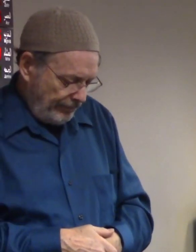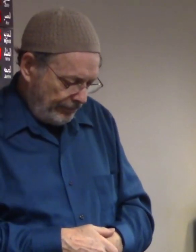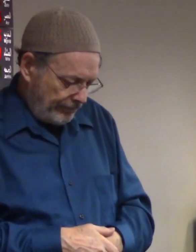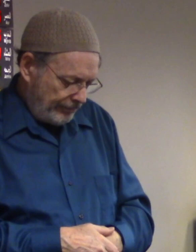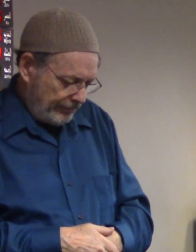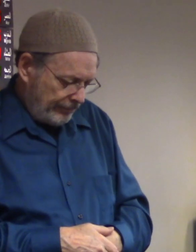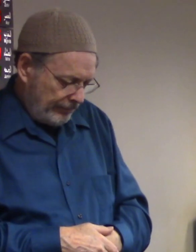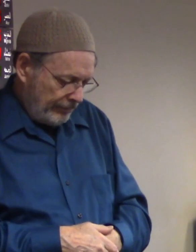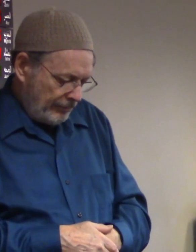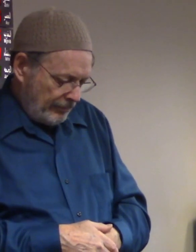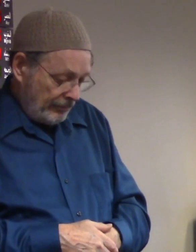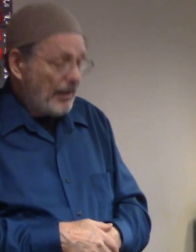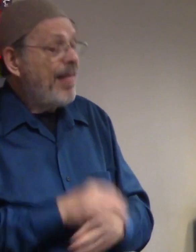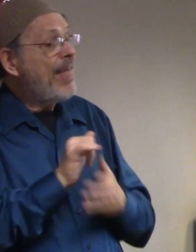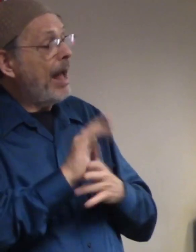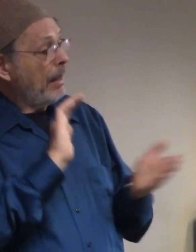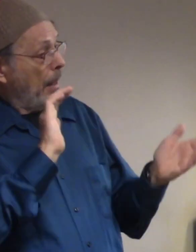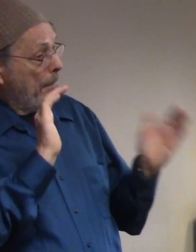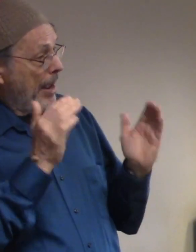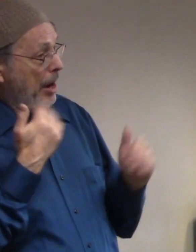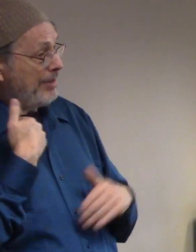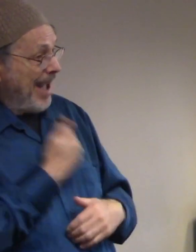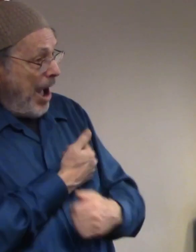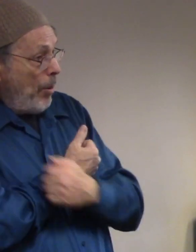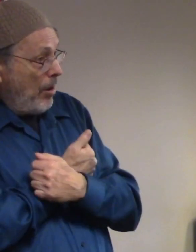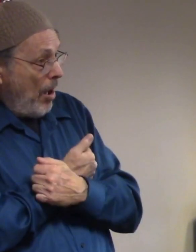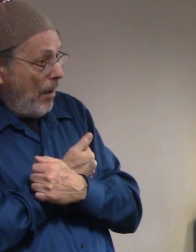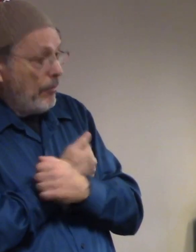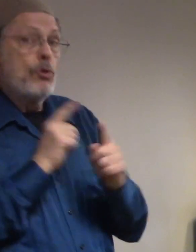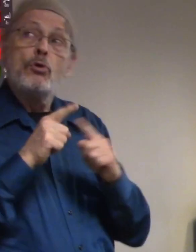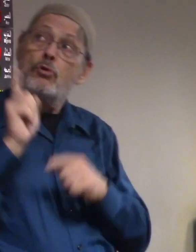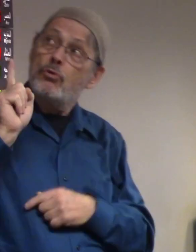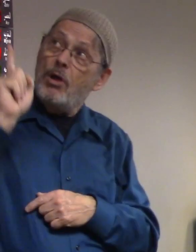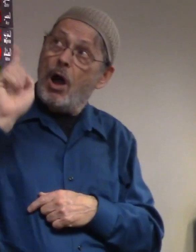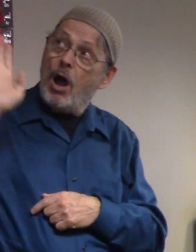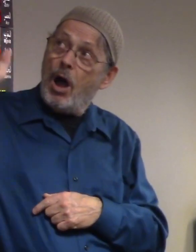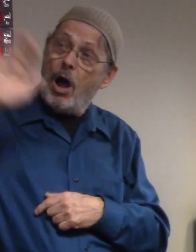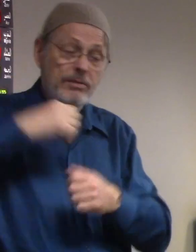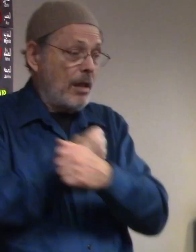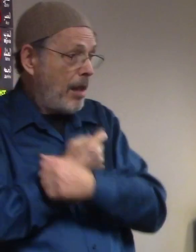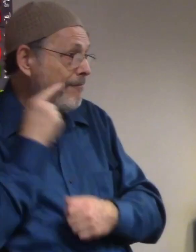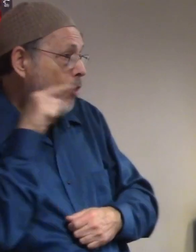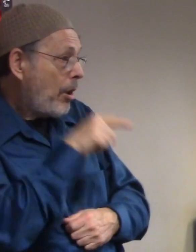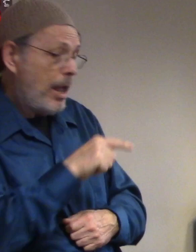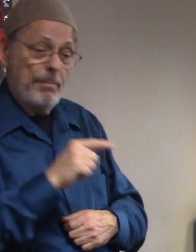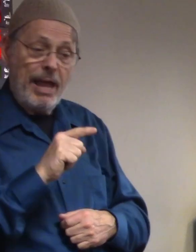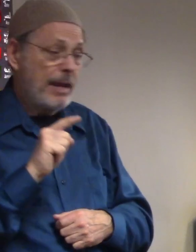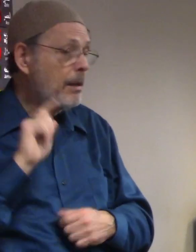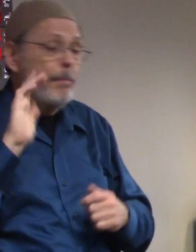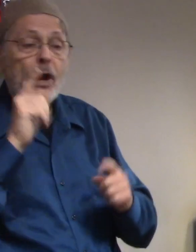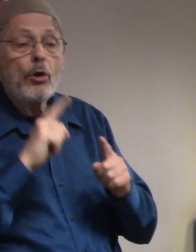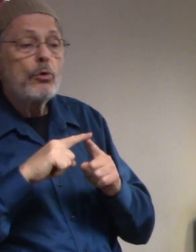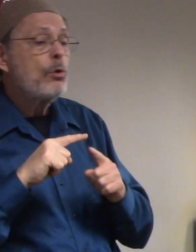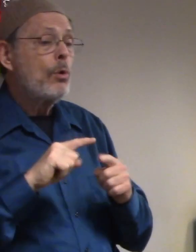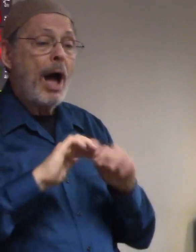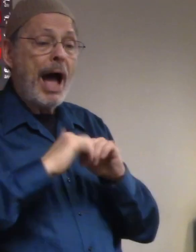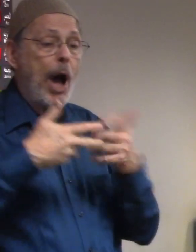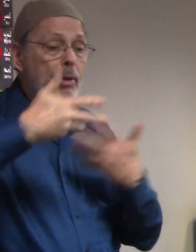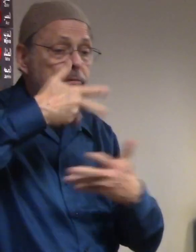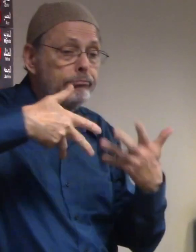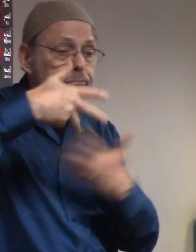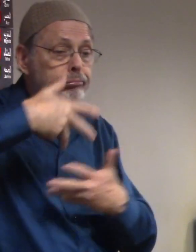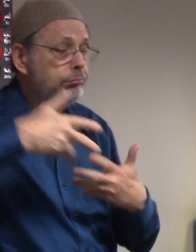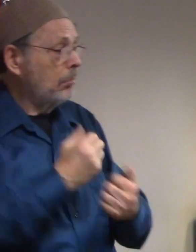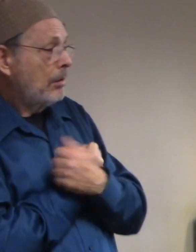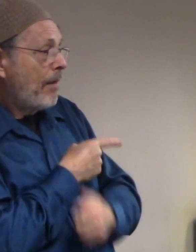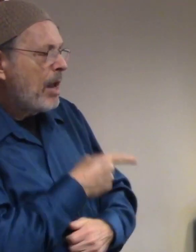if that's comparing our love to Allah's love for him and to the Sahaba's love for him, then what about inanimate